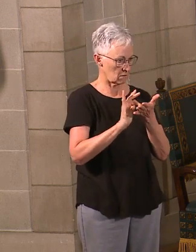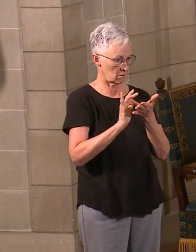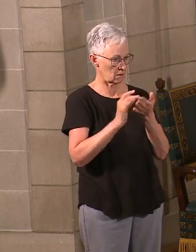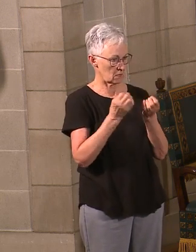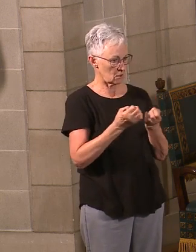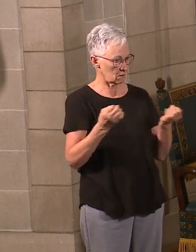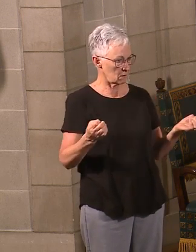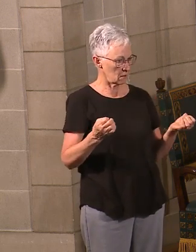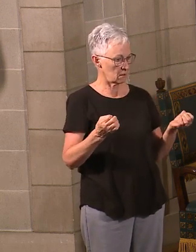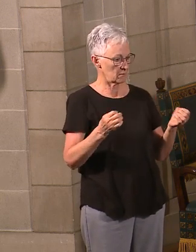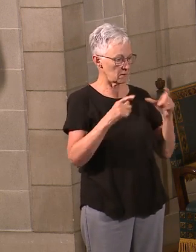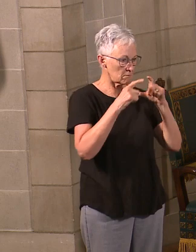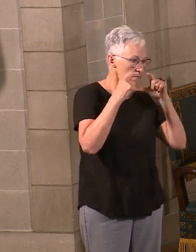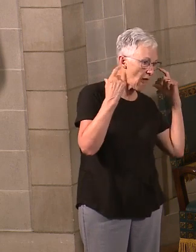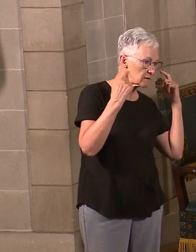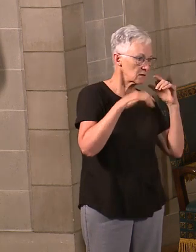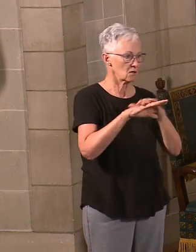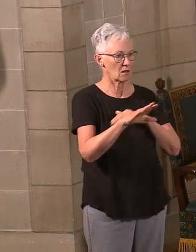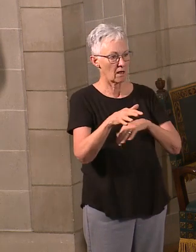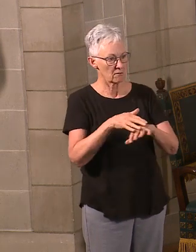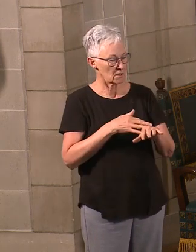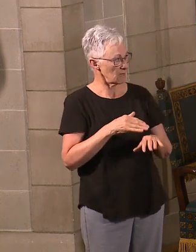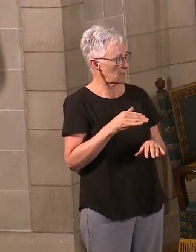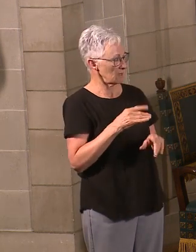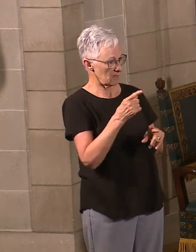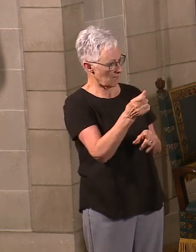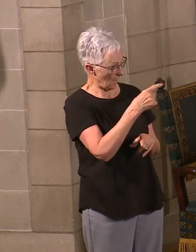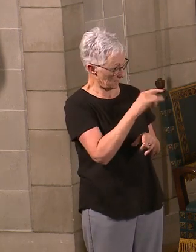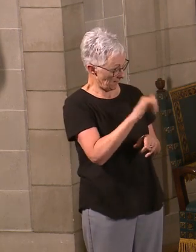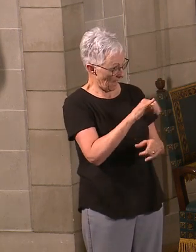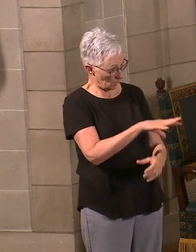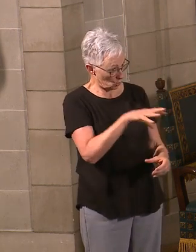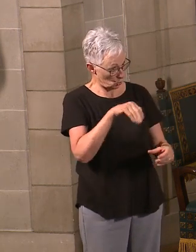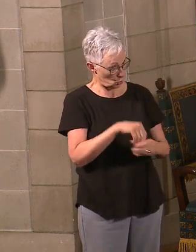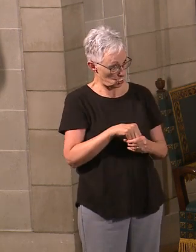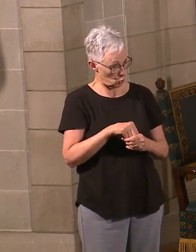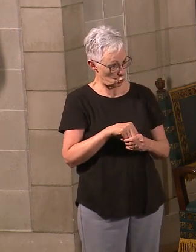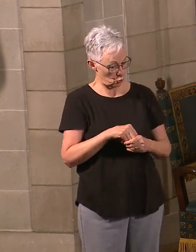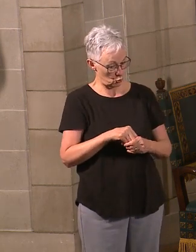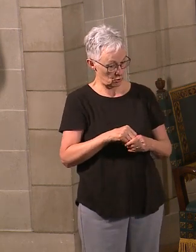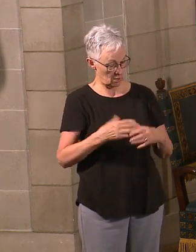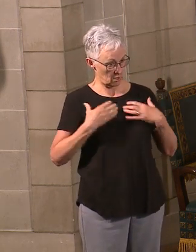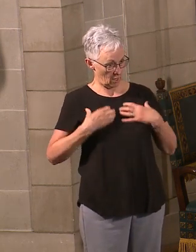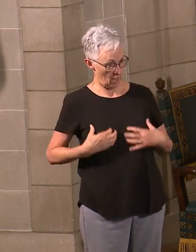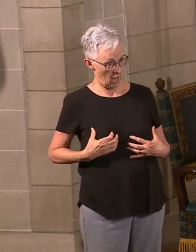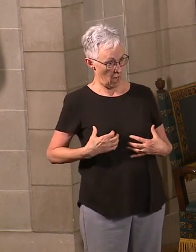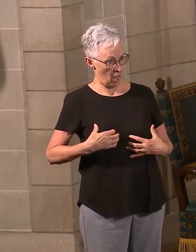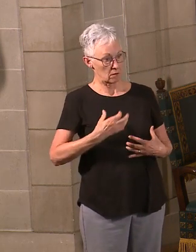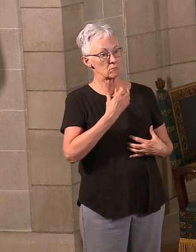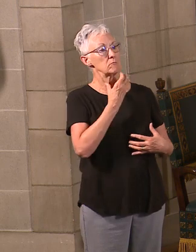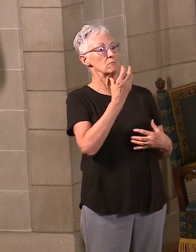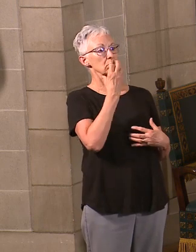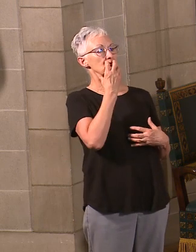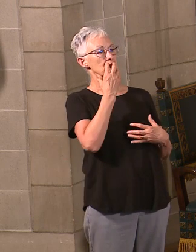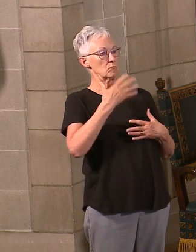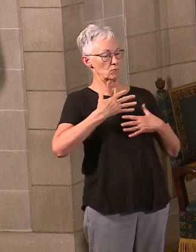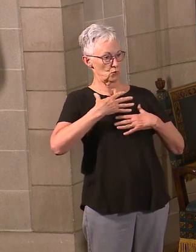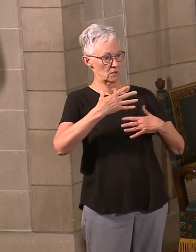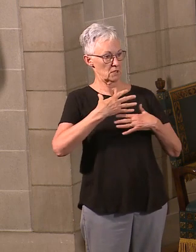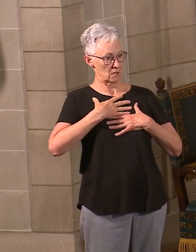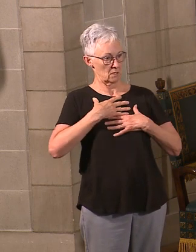Include ventilators, because I've heard what Nebraska. And does that include ventilators? And the answer is yes. I've heard Nebraska has 600 and the